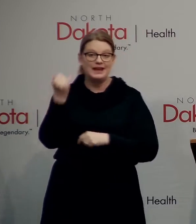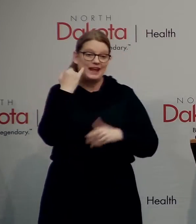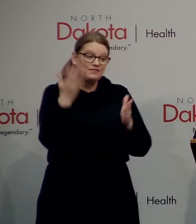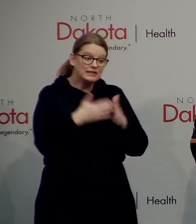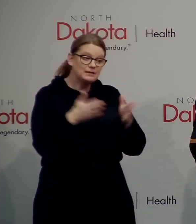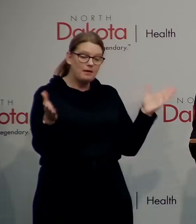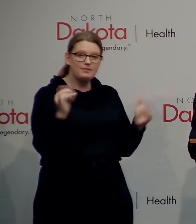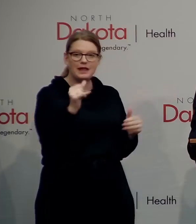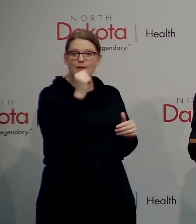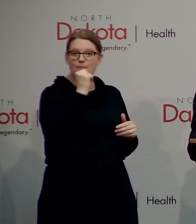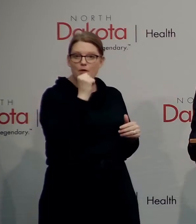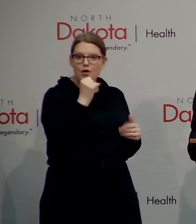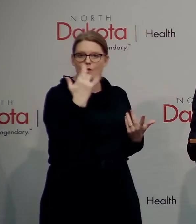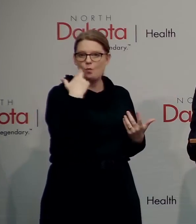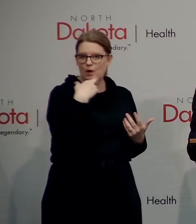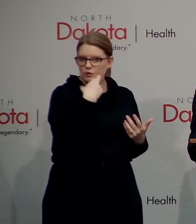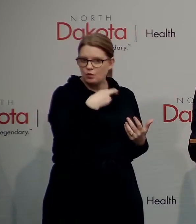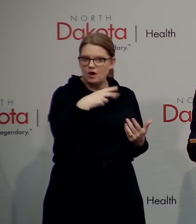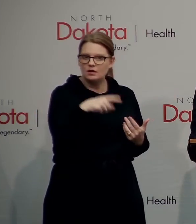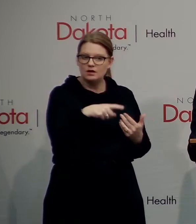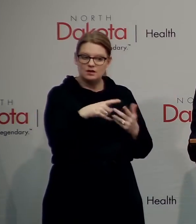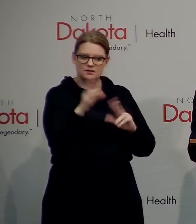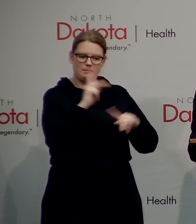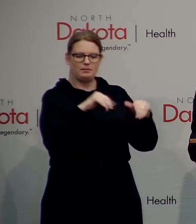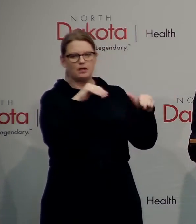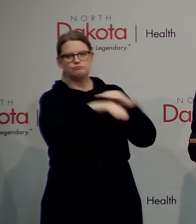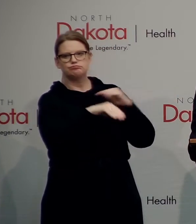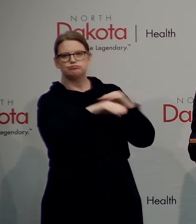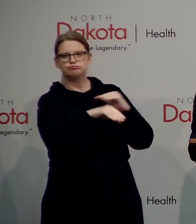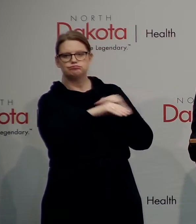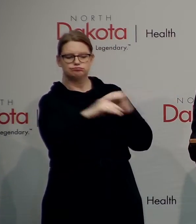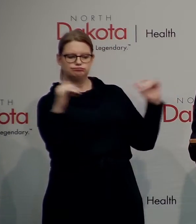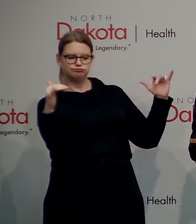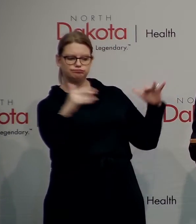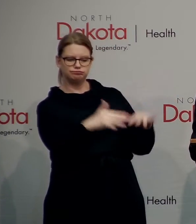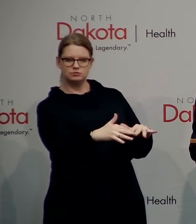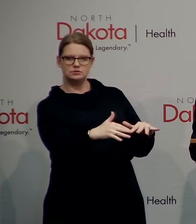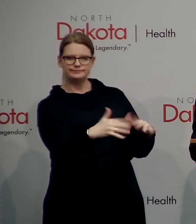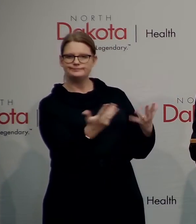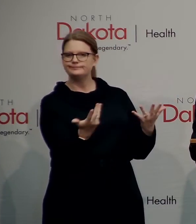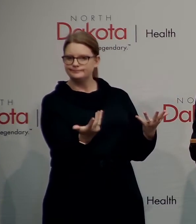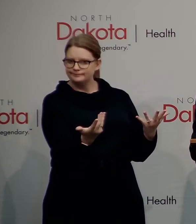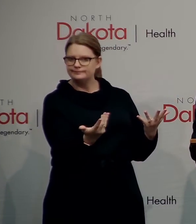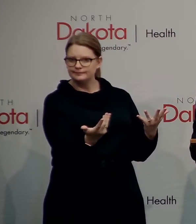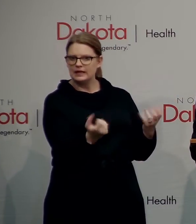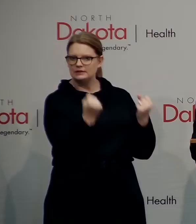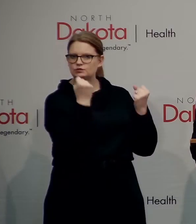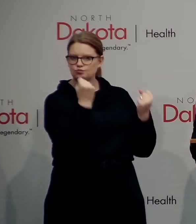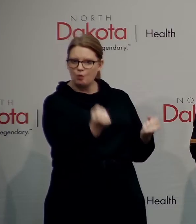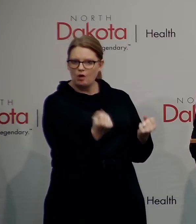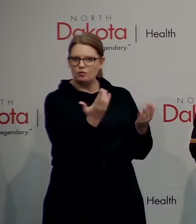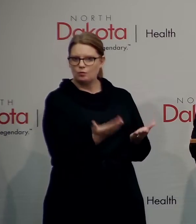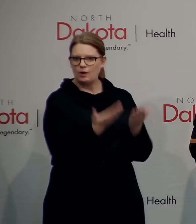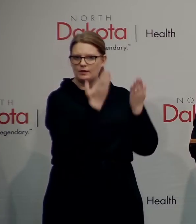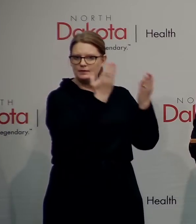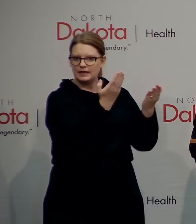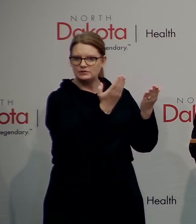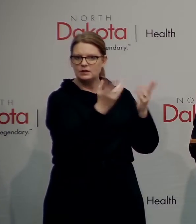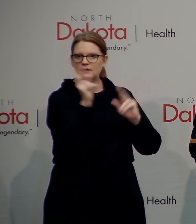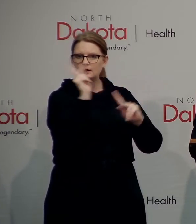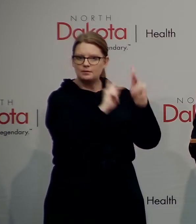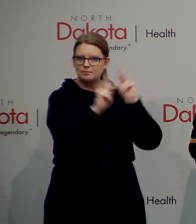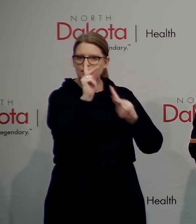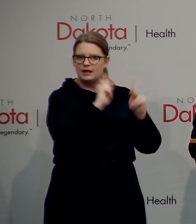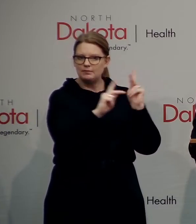public, like a bar or a restaurant where the public can congregate, then we have to have a stronger set of recommendations that people go